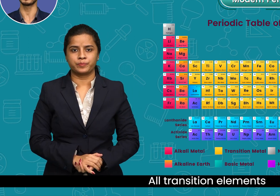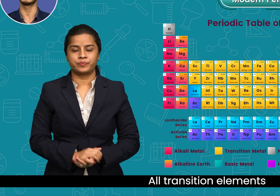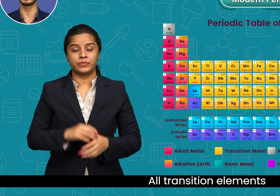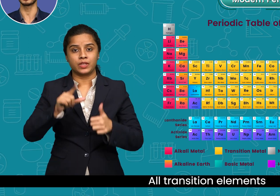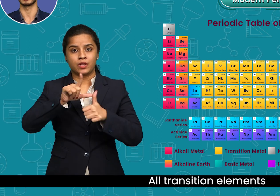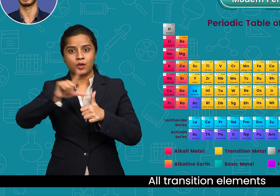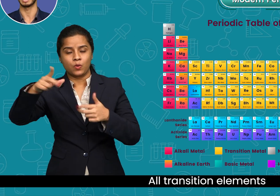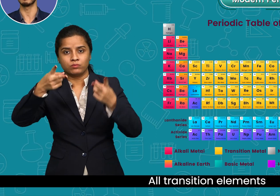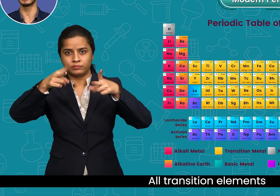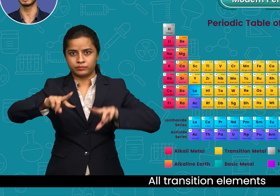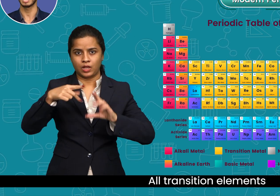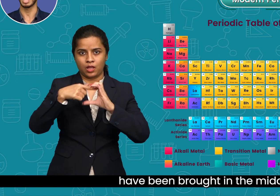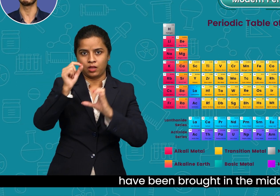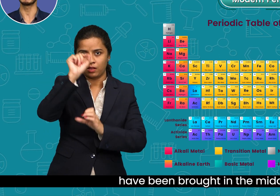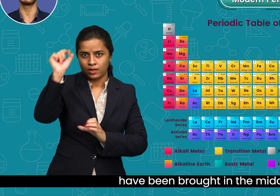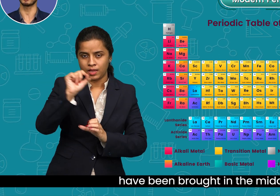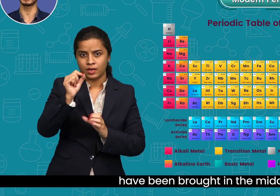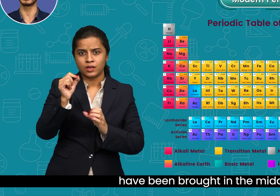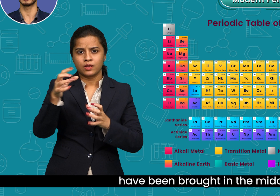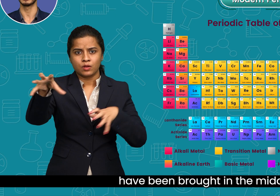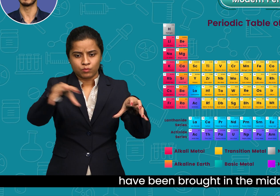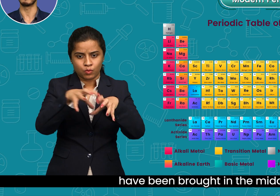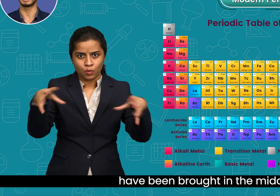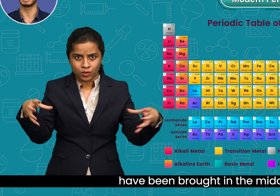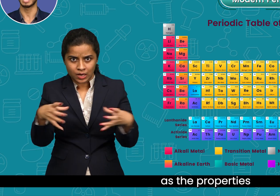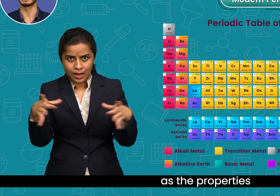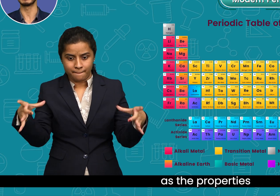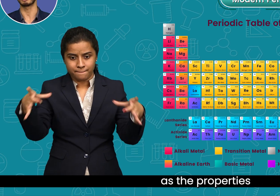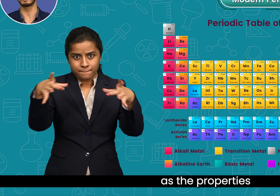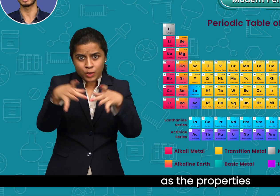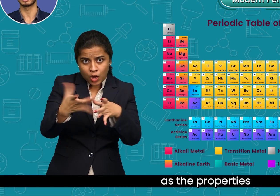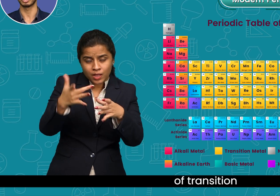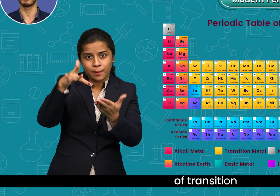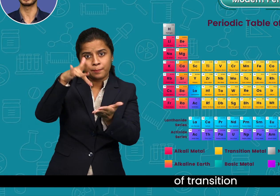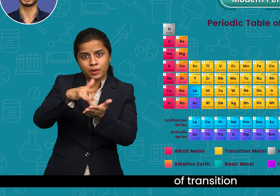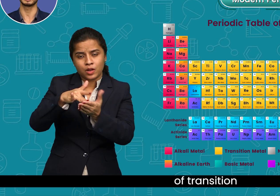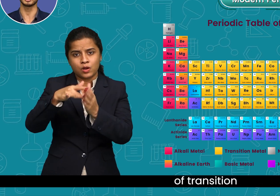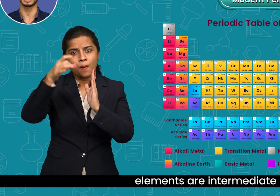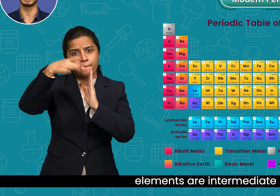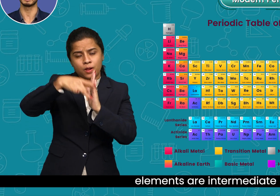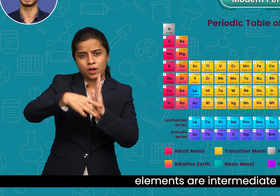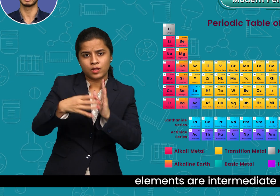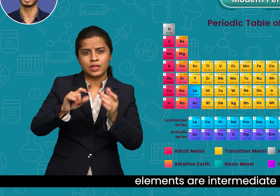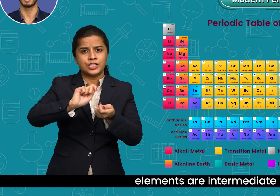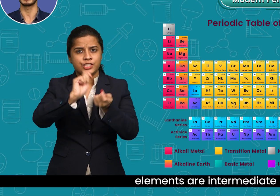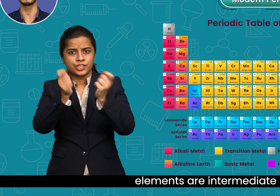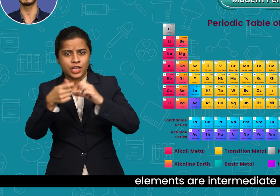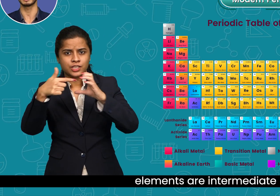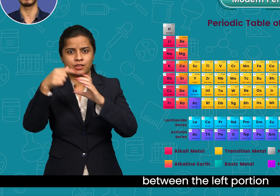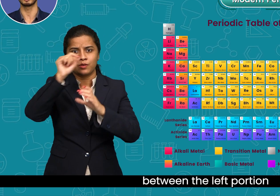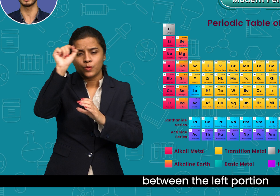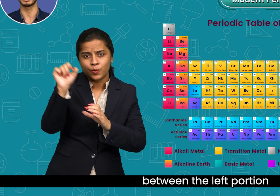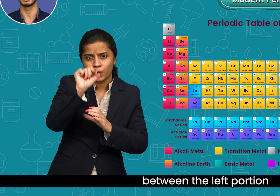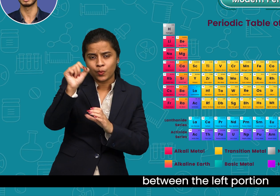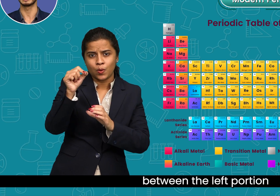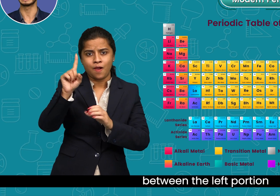All transition elements have been brought in the middle as the properties of the transition elements are